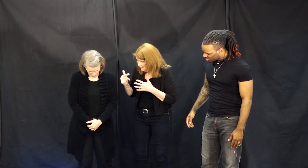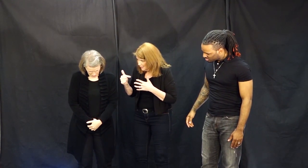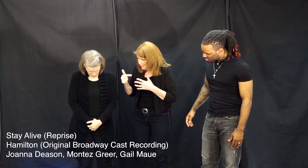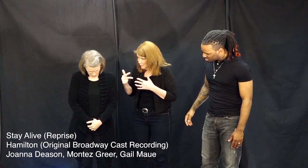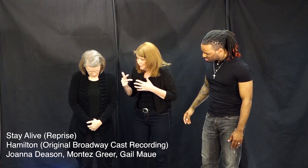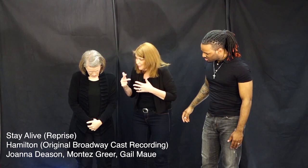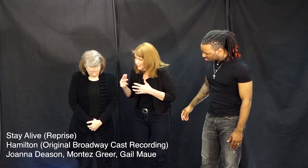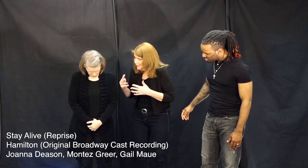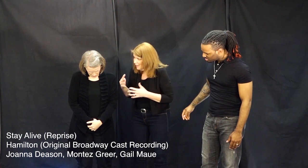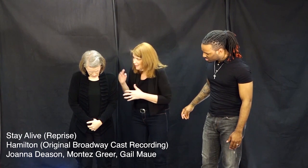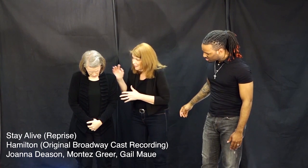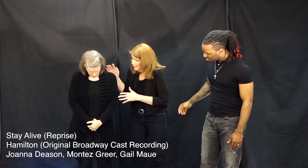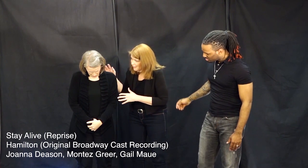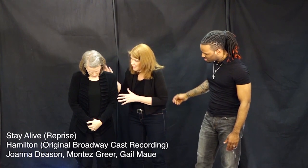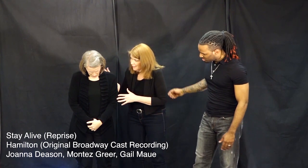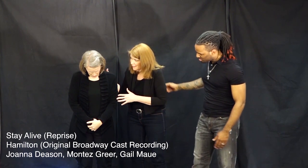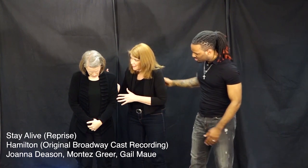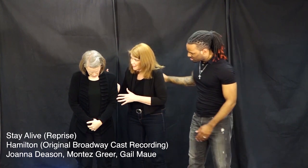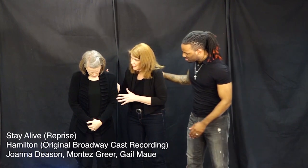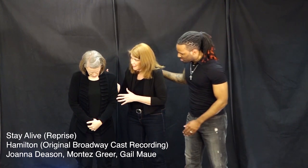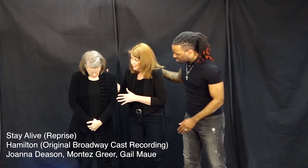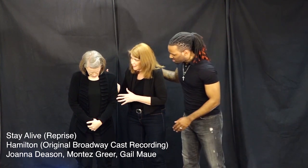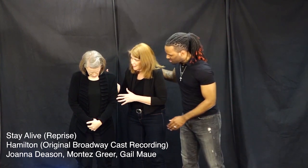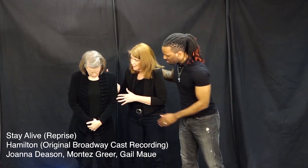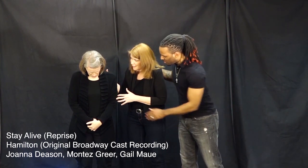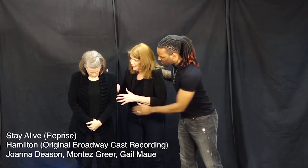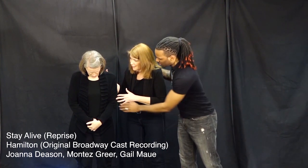7, 8, 9. 7, 8.